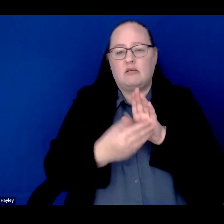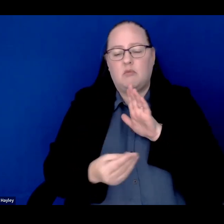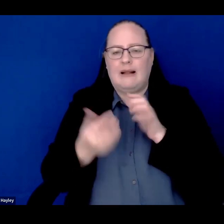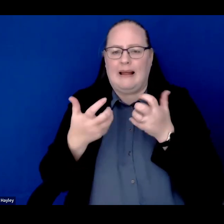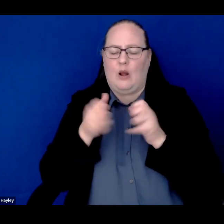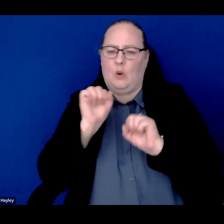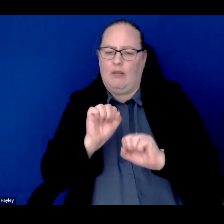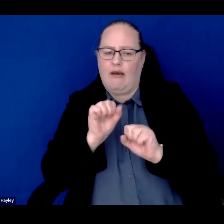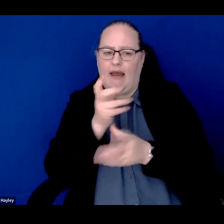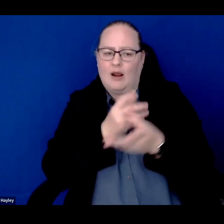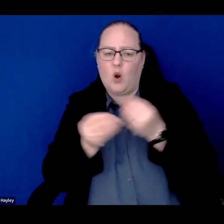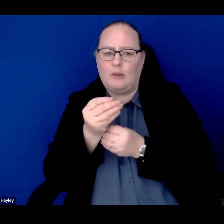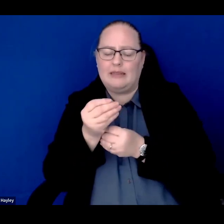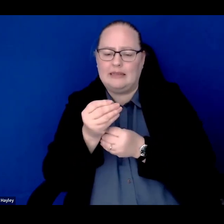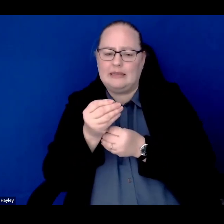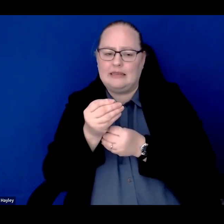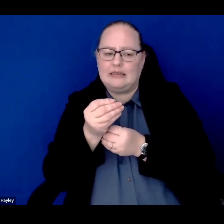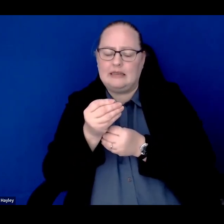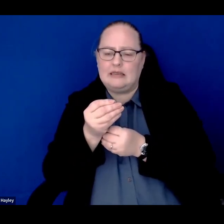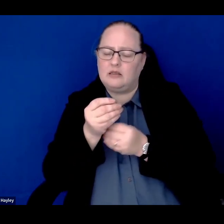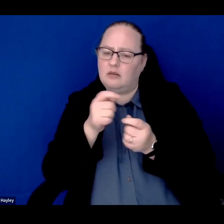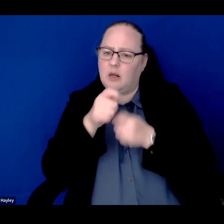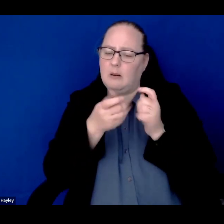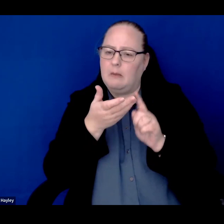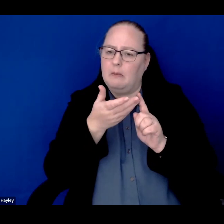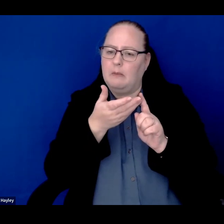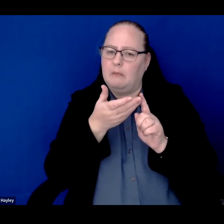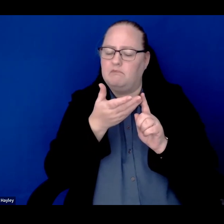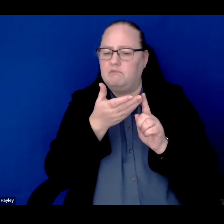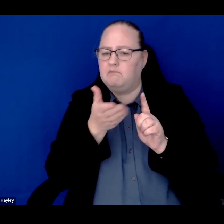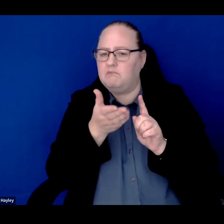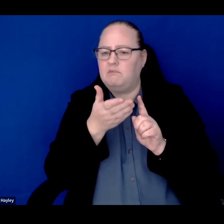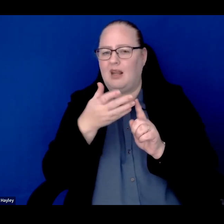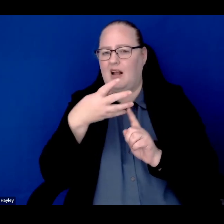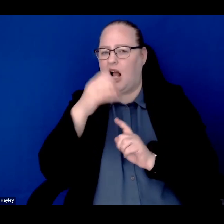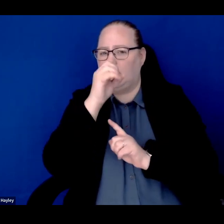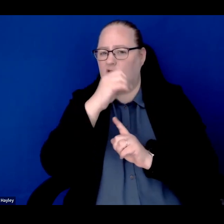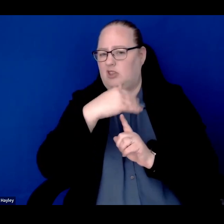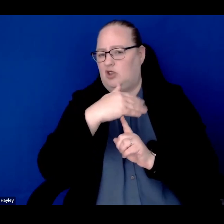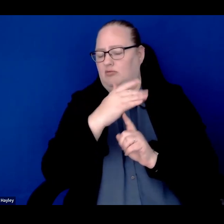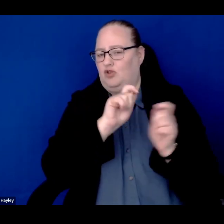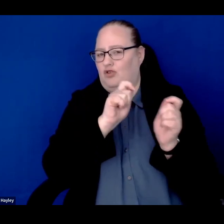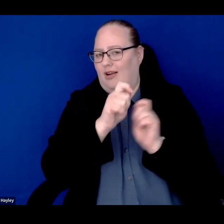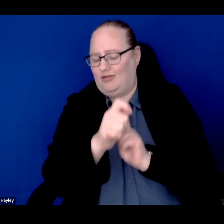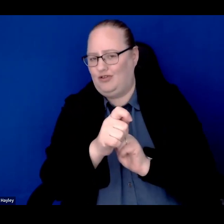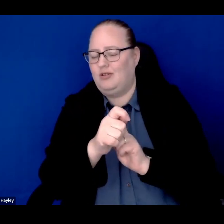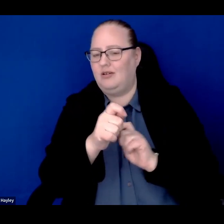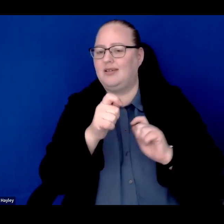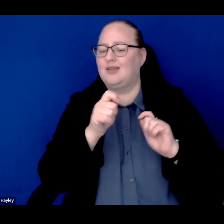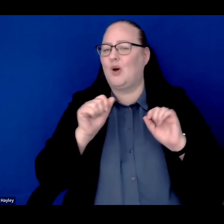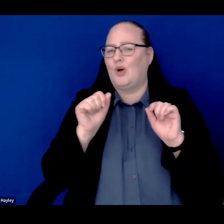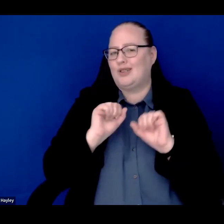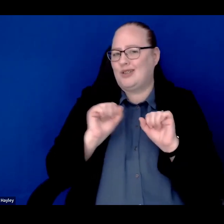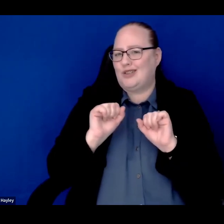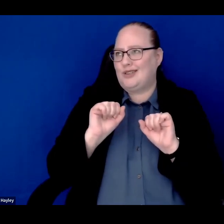just 90 degrees away from the growth-based trajectory? That too has never been traveled before. And then let's think